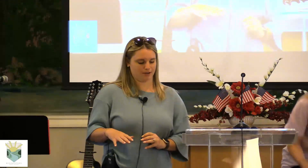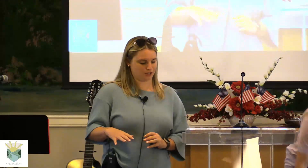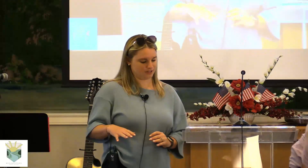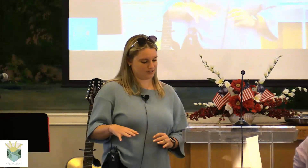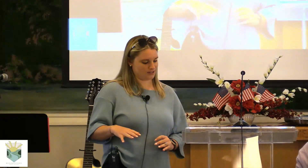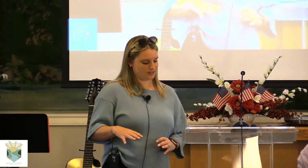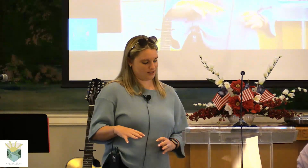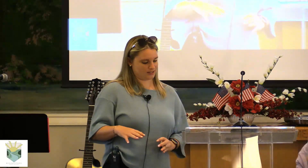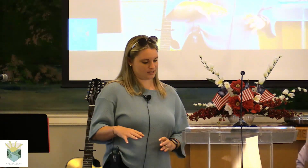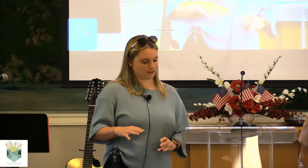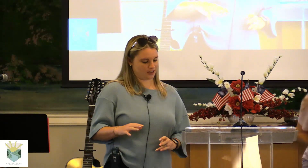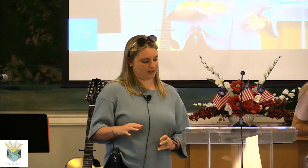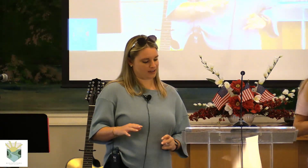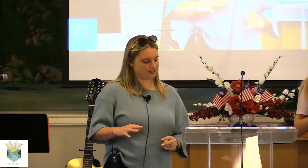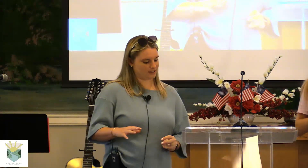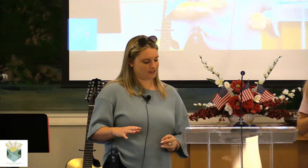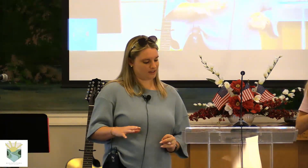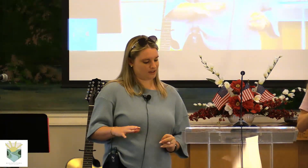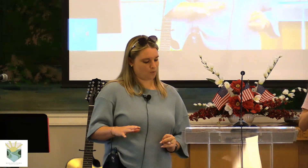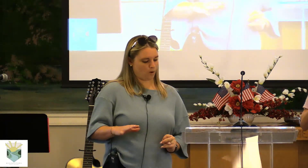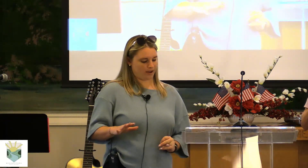explanation as to like why it is